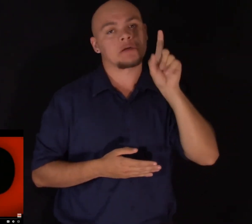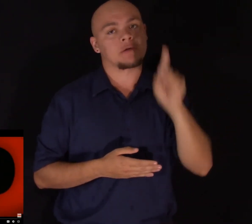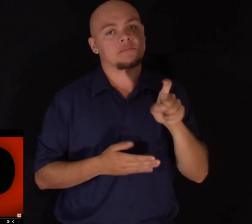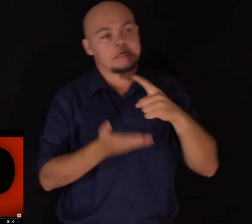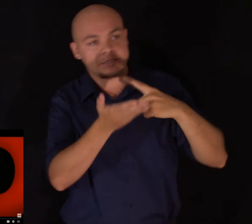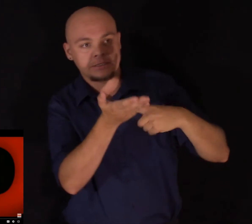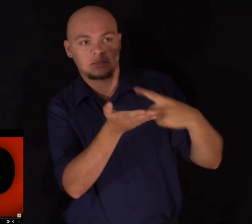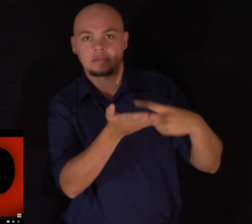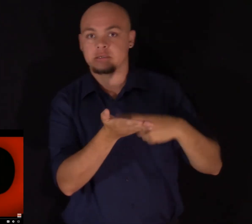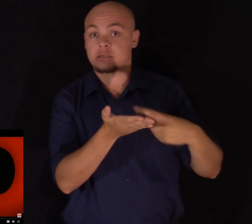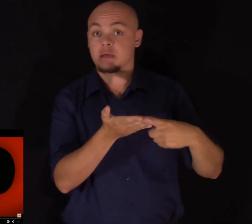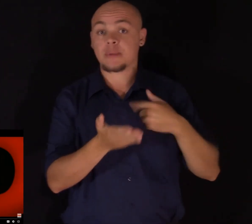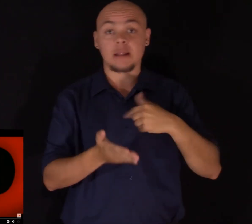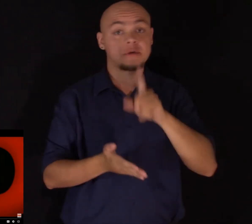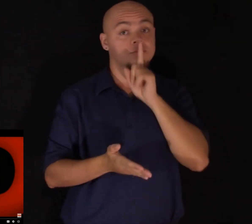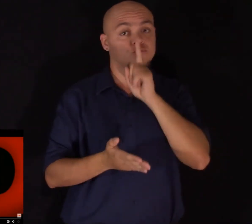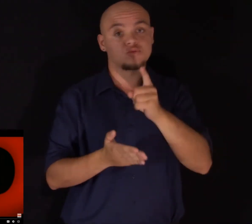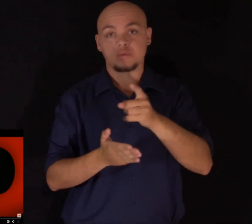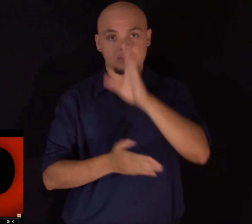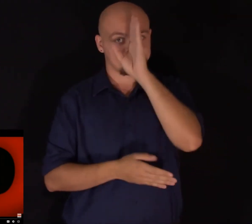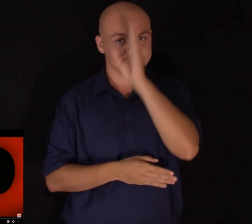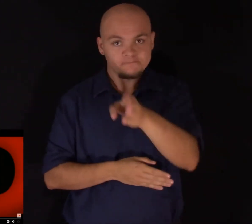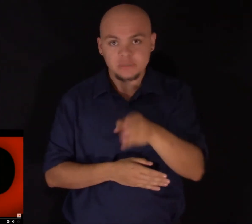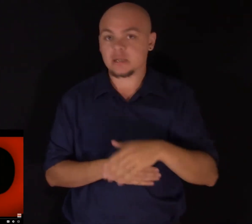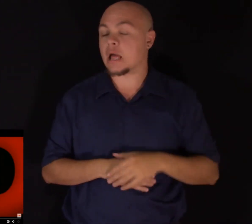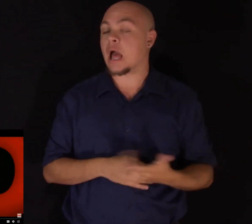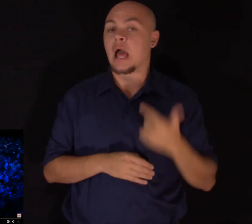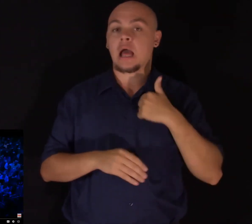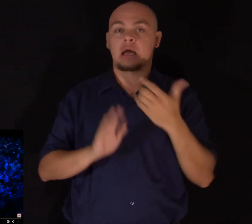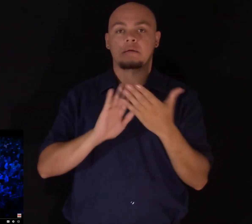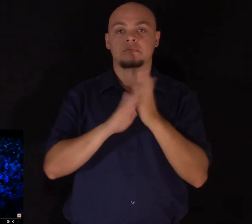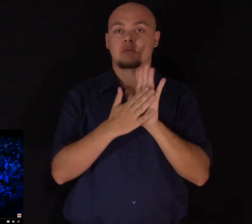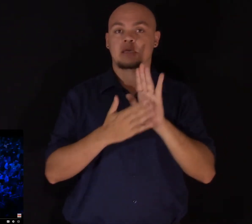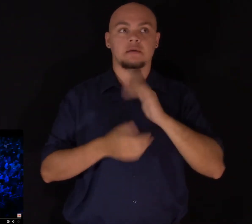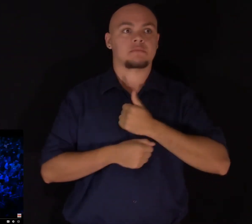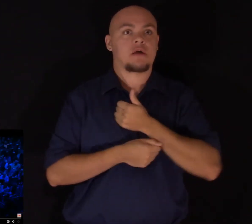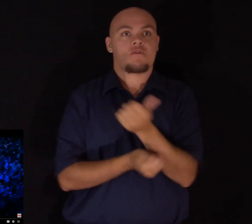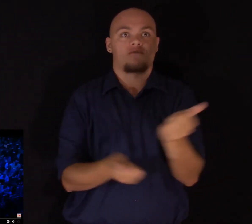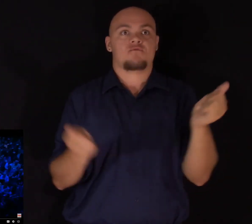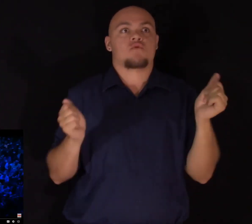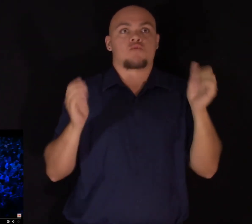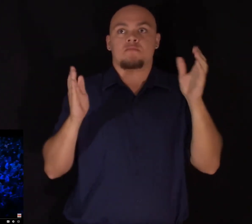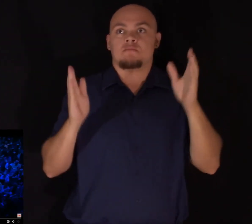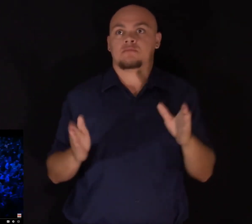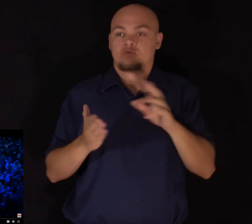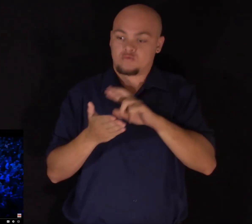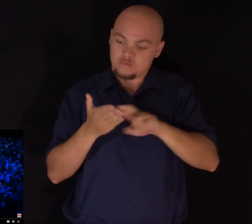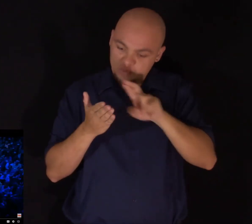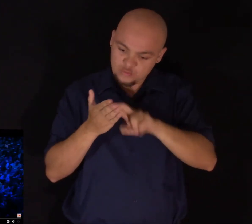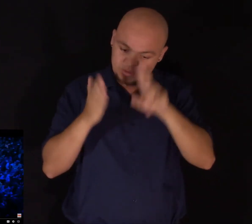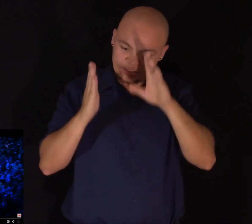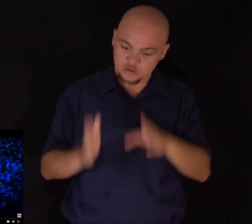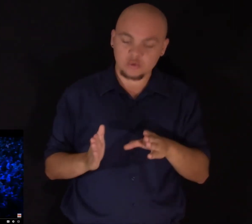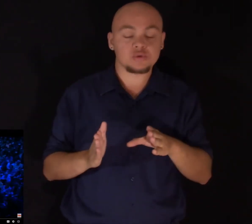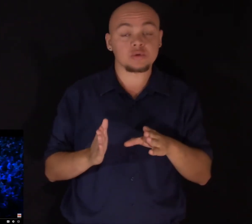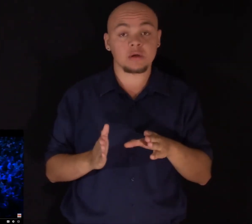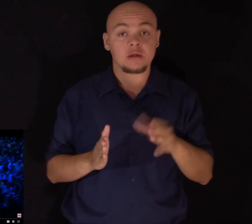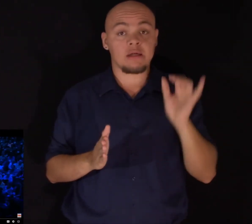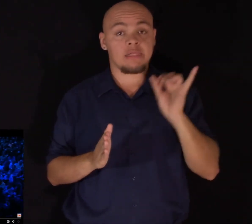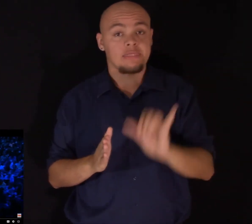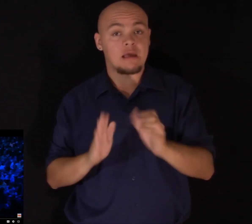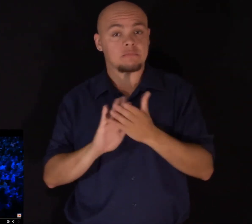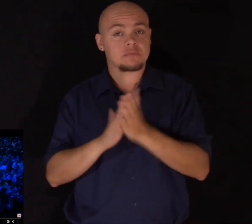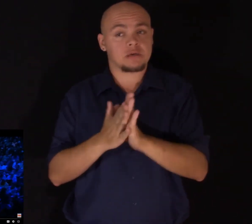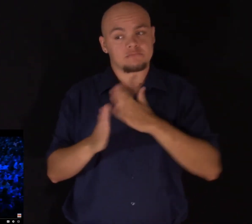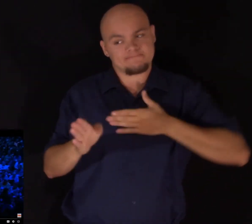And I'm going to be really honest with you. When I became like a vulnerability researcher, and that became the